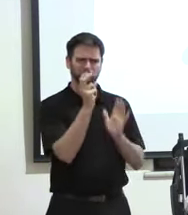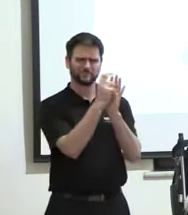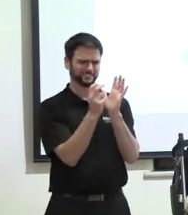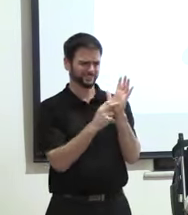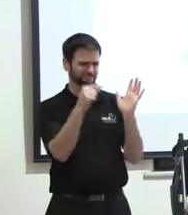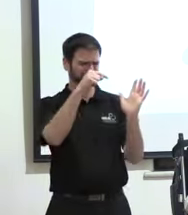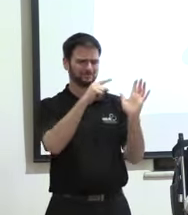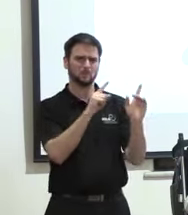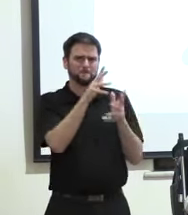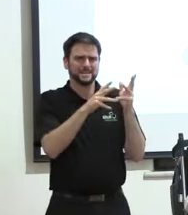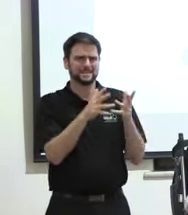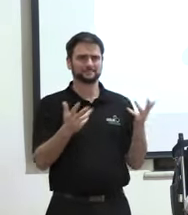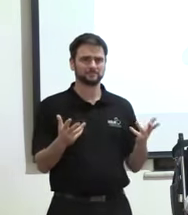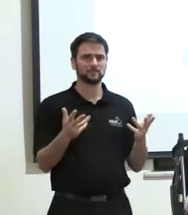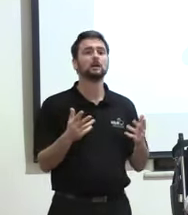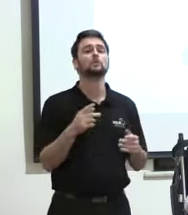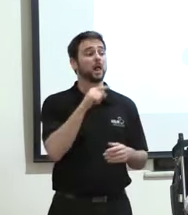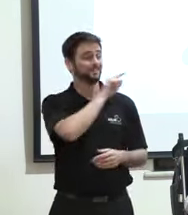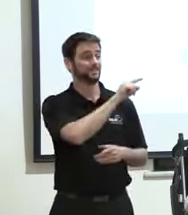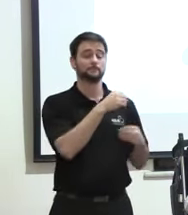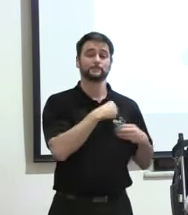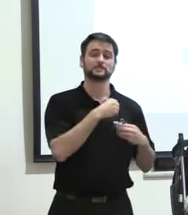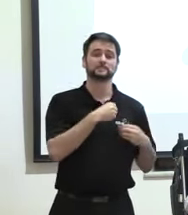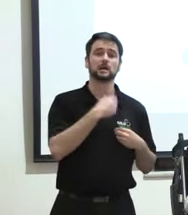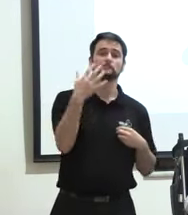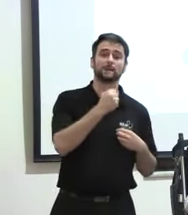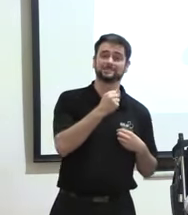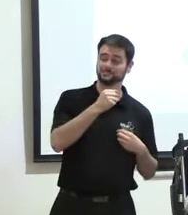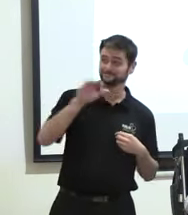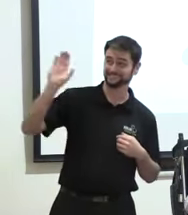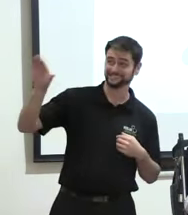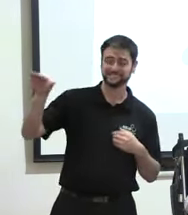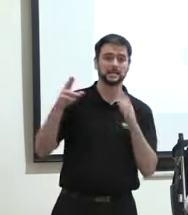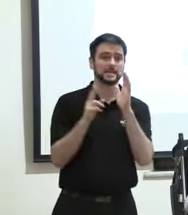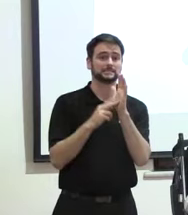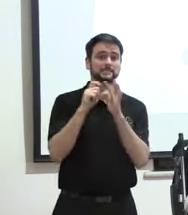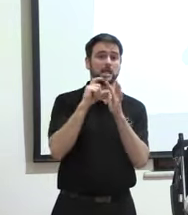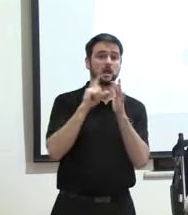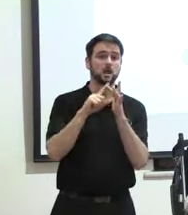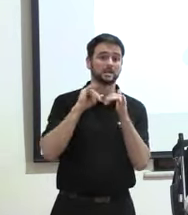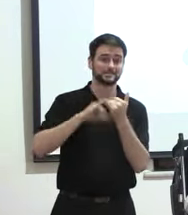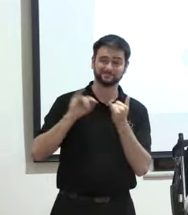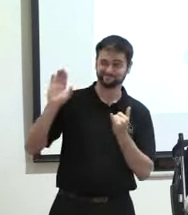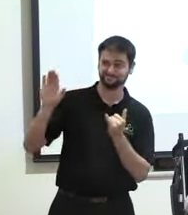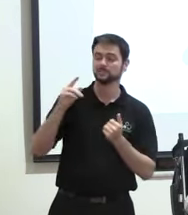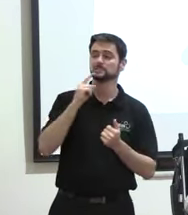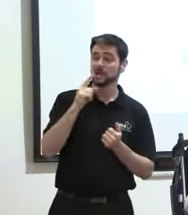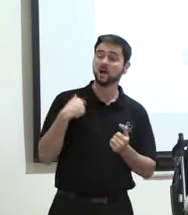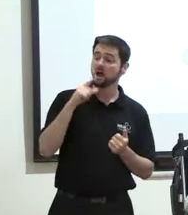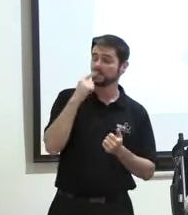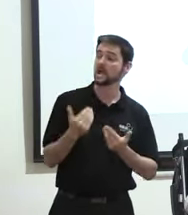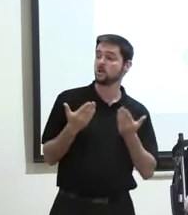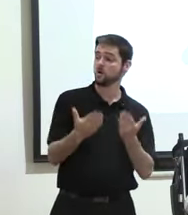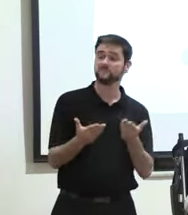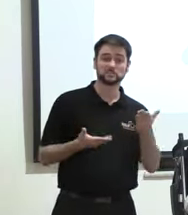has applied to the NDIS and said that we believe we can offer these services, and they've shown